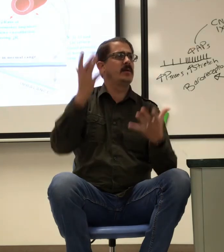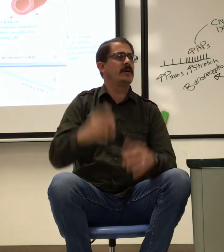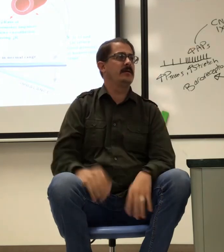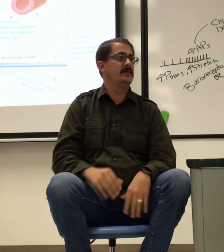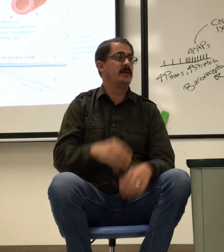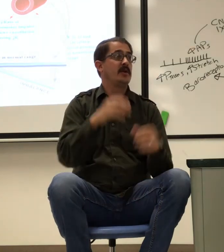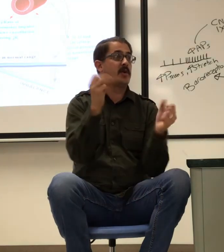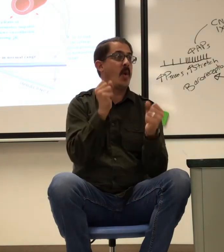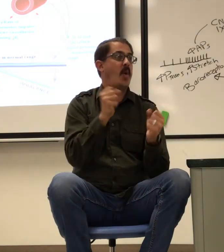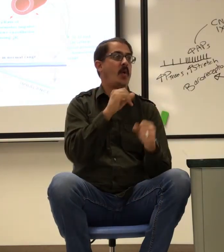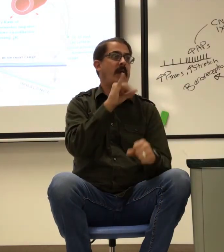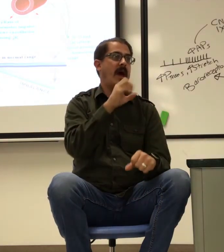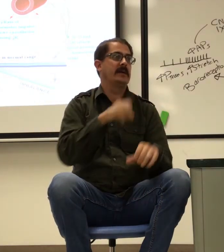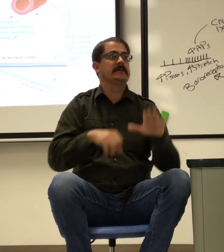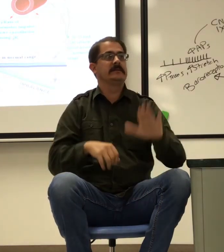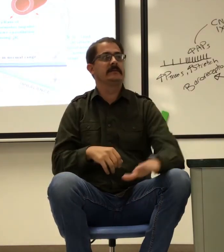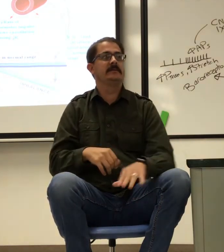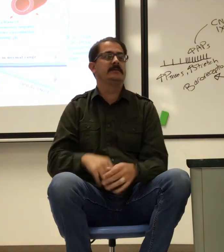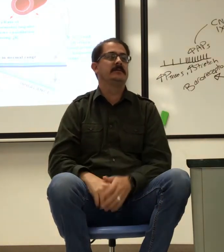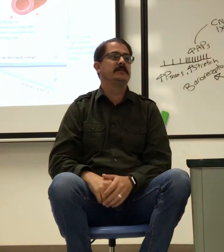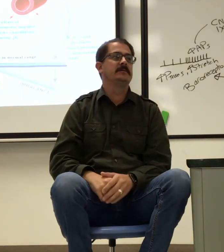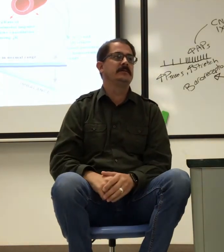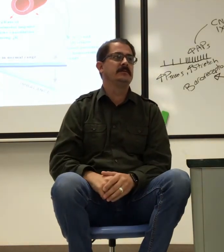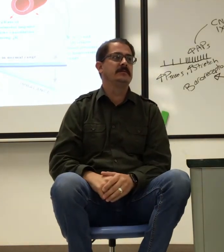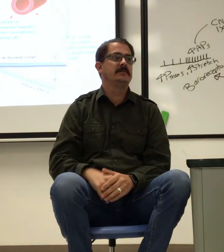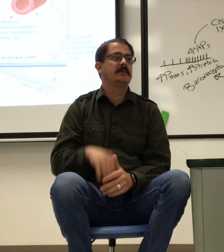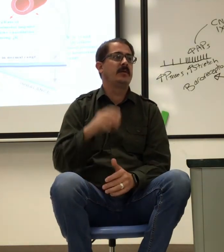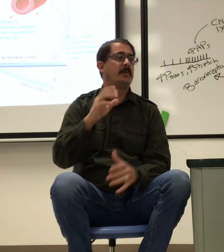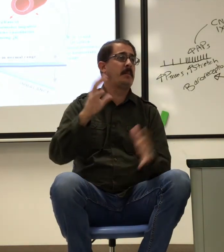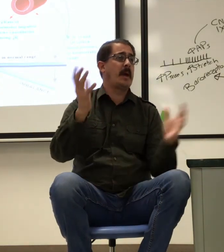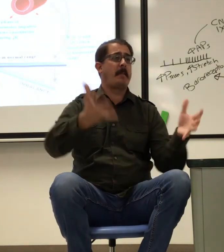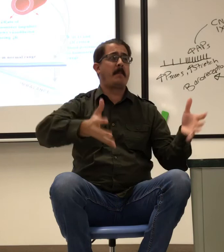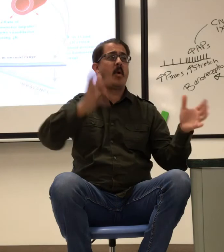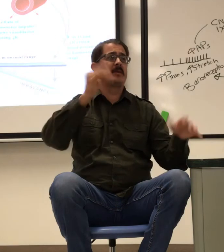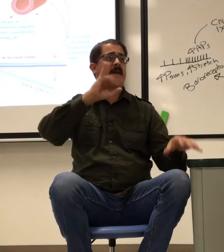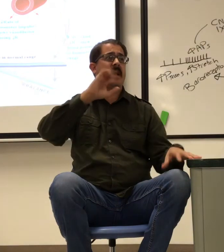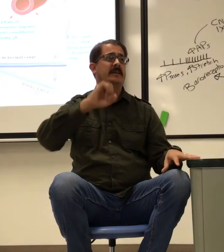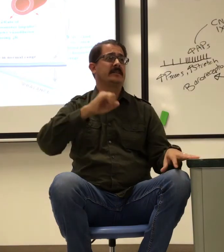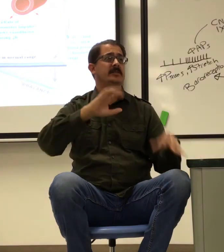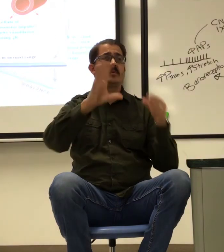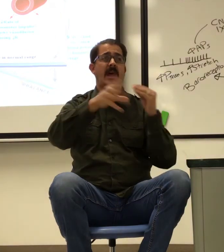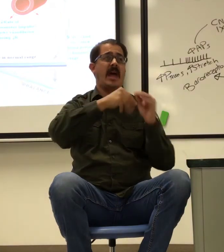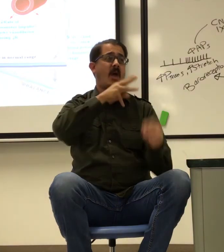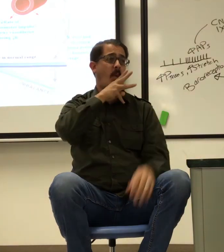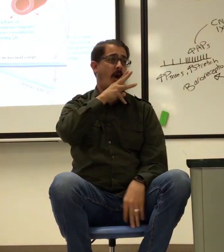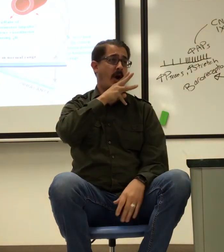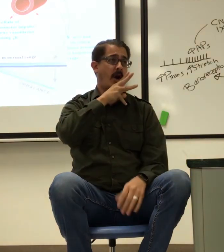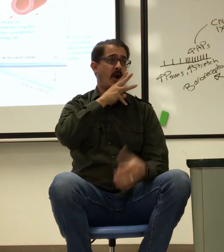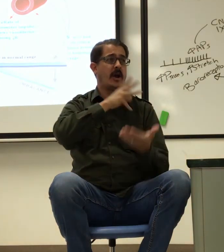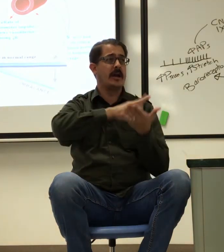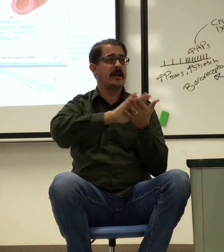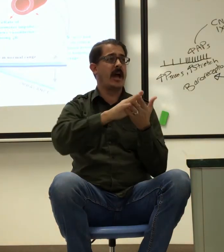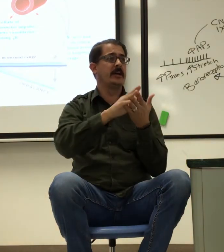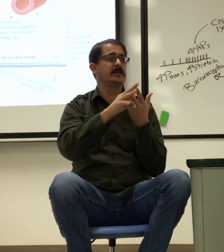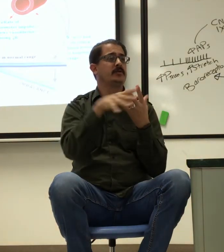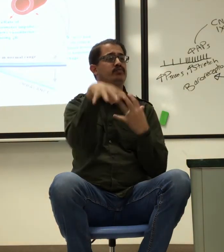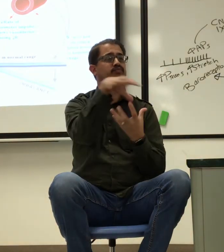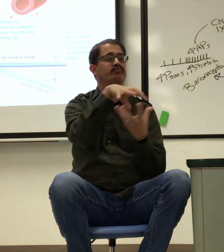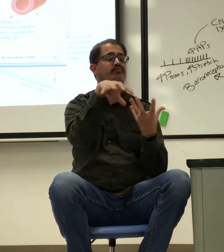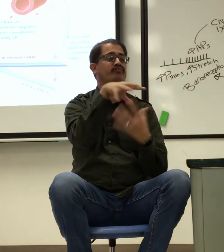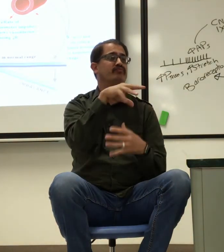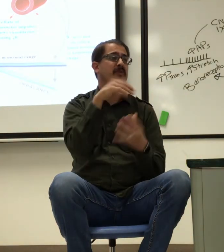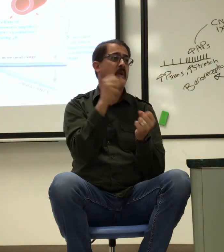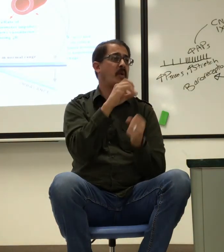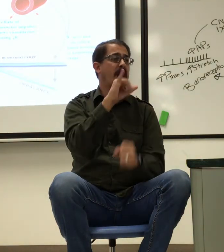The cold. I'm going to put out big bolts of ice. You guys just add water, make it nice and slushy.